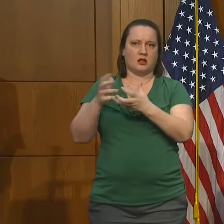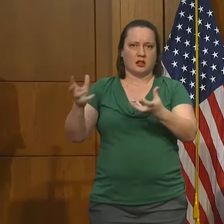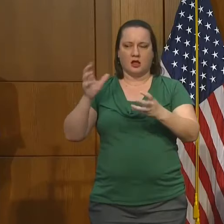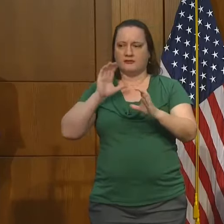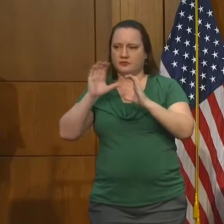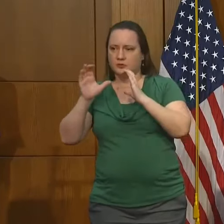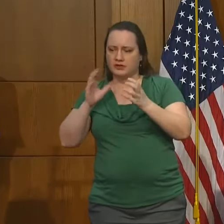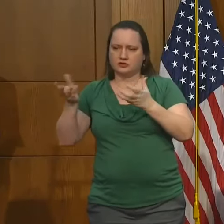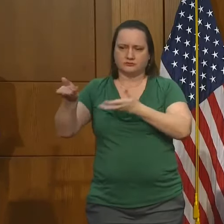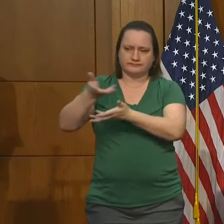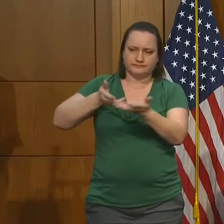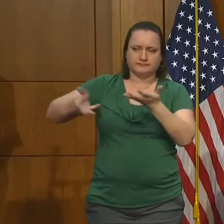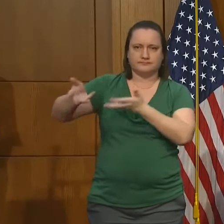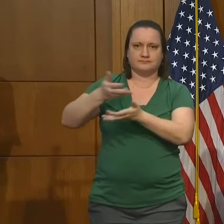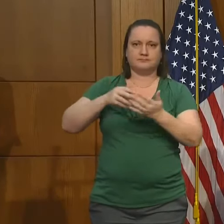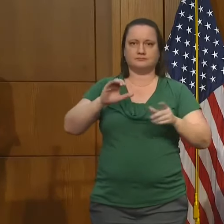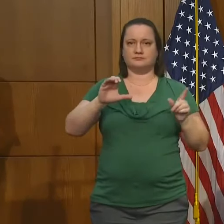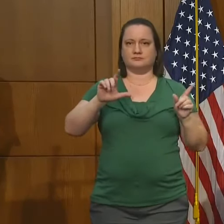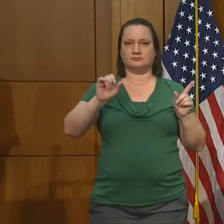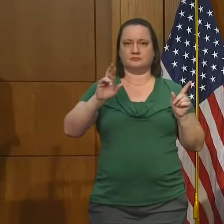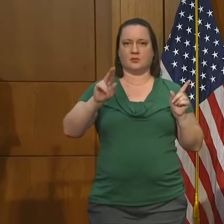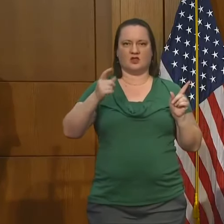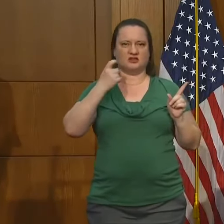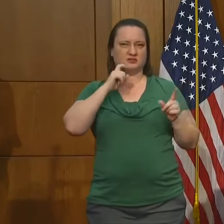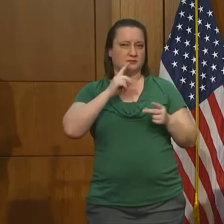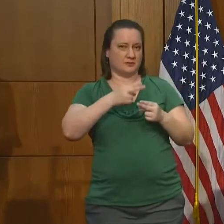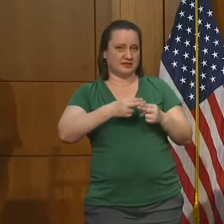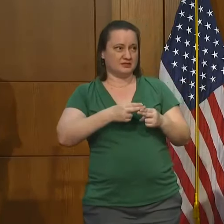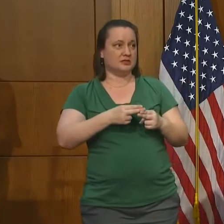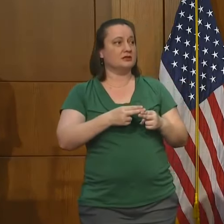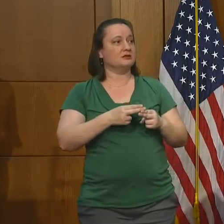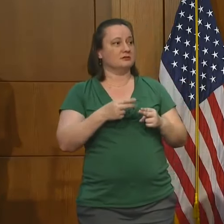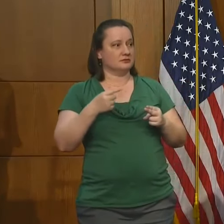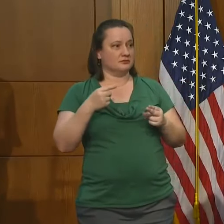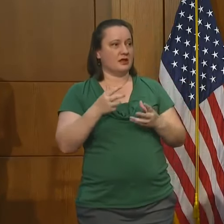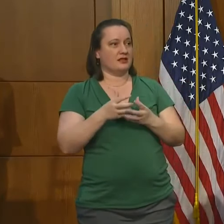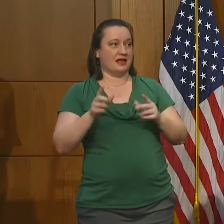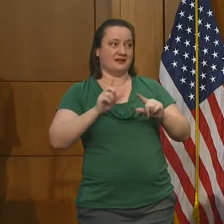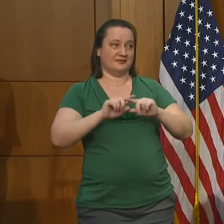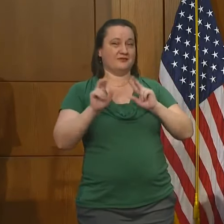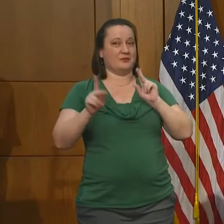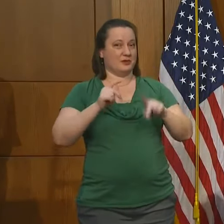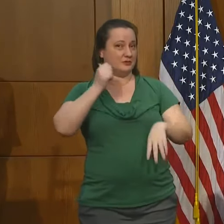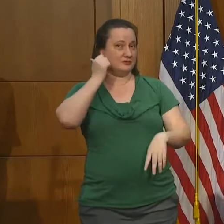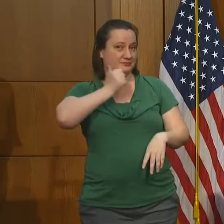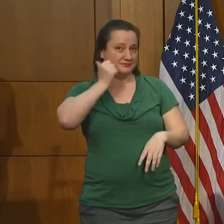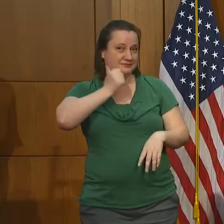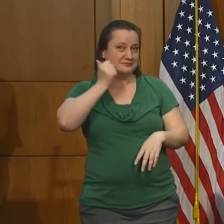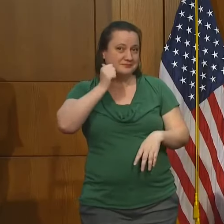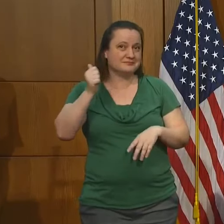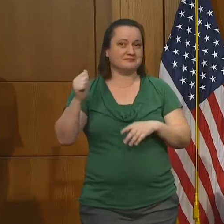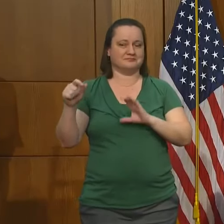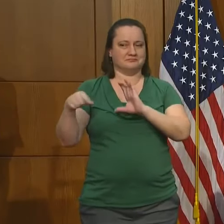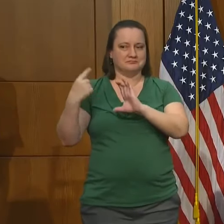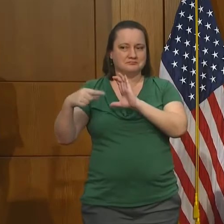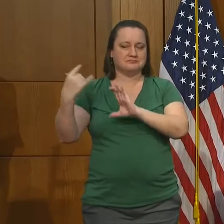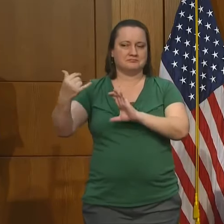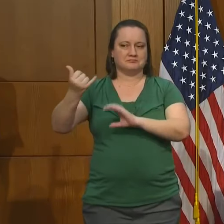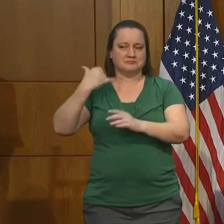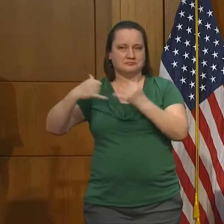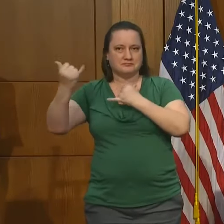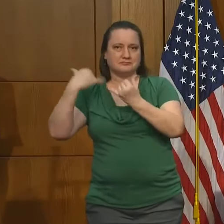communication. As Clark just said, yes, we do hear from a lot of different people on a daily basis.